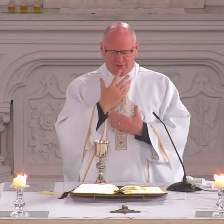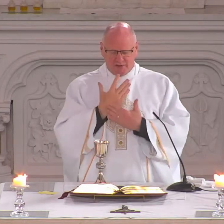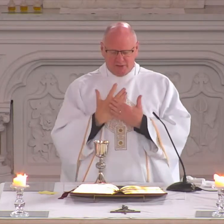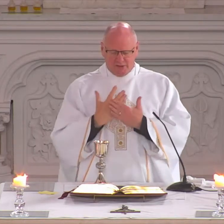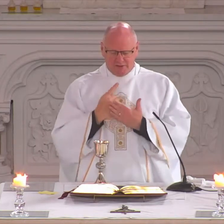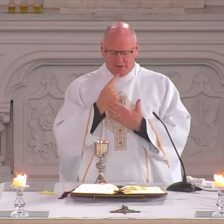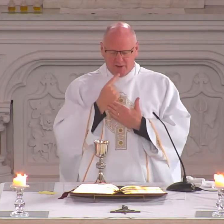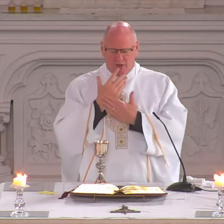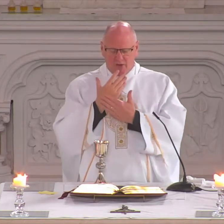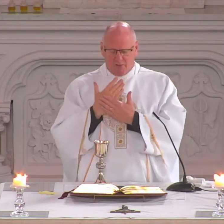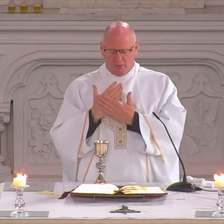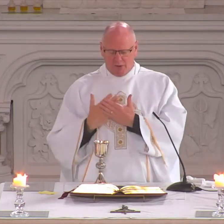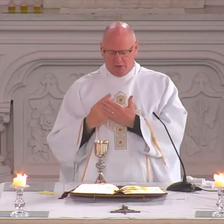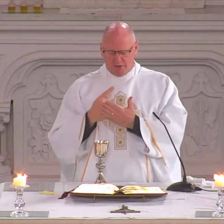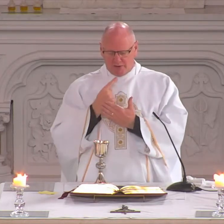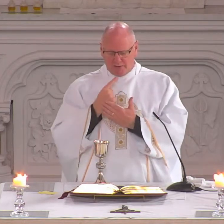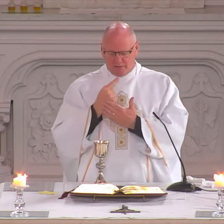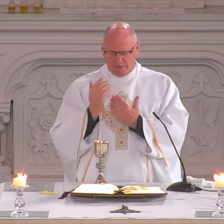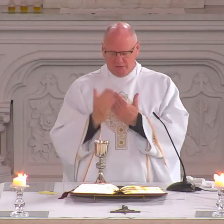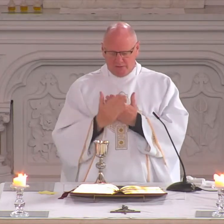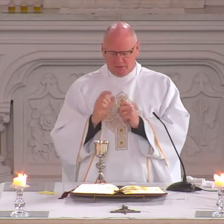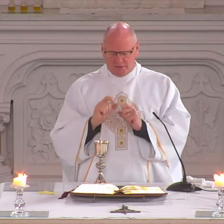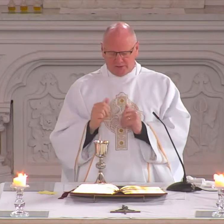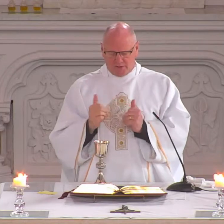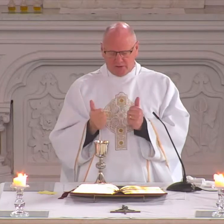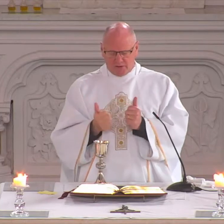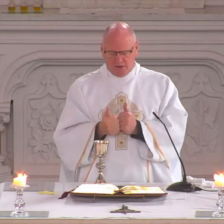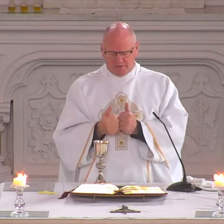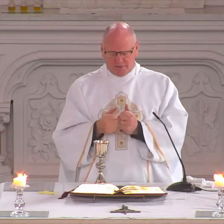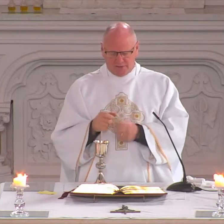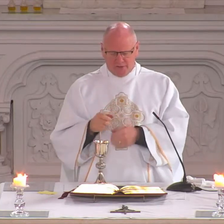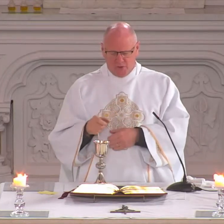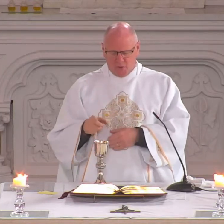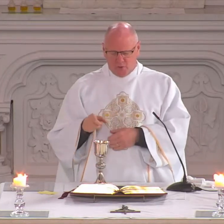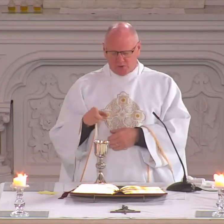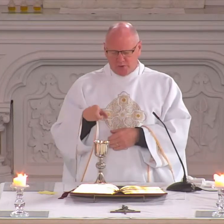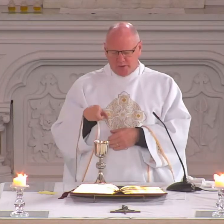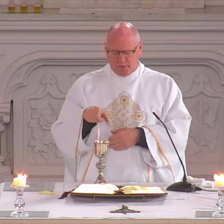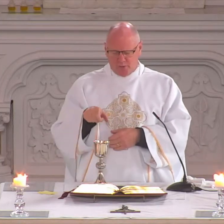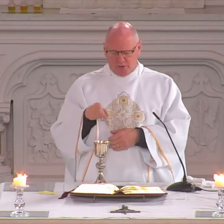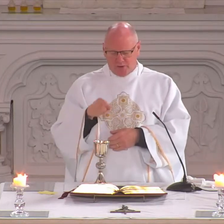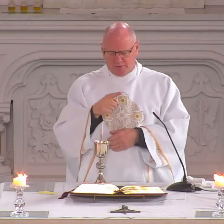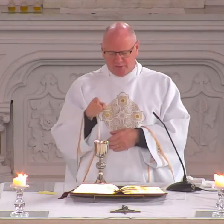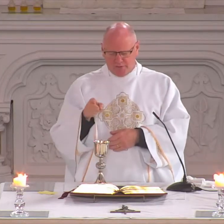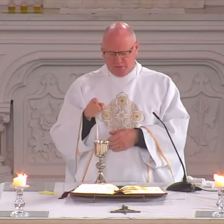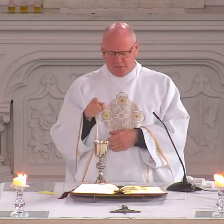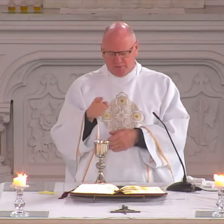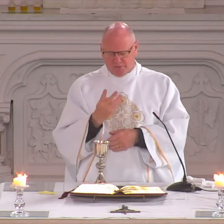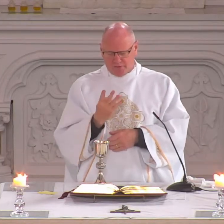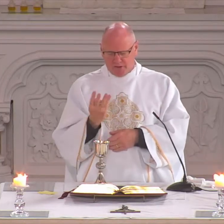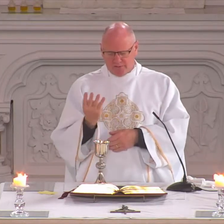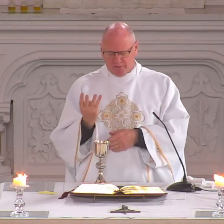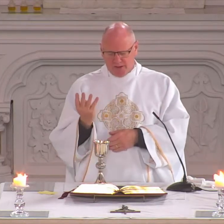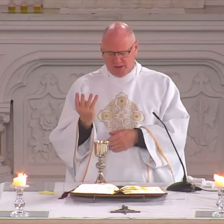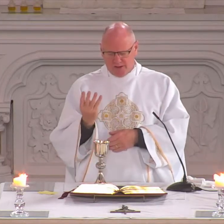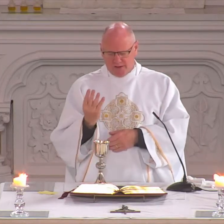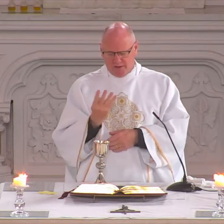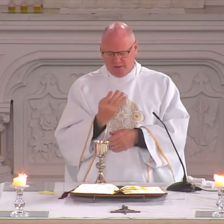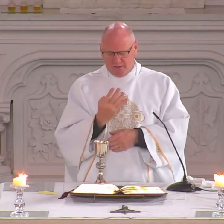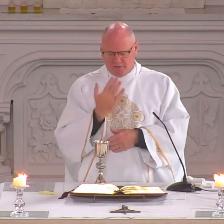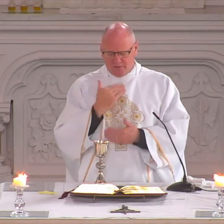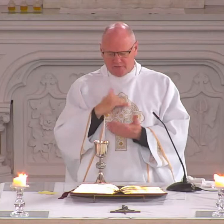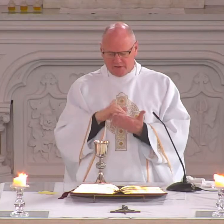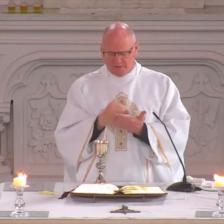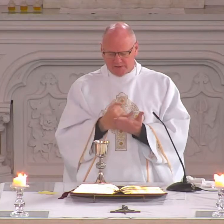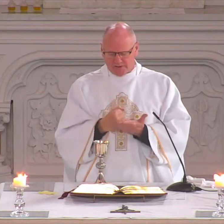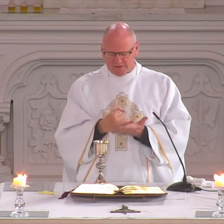of my blood, the blood of the new and eternal covenant, which will be poured out for you and for many